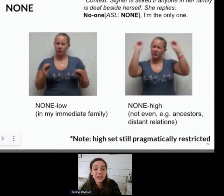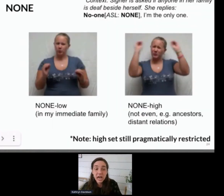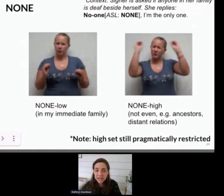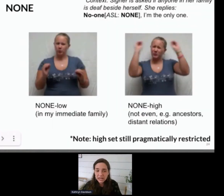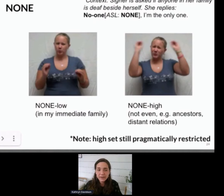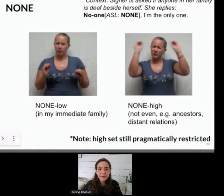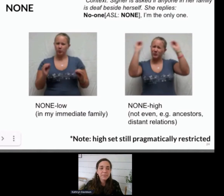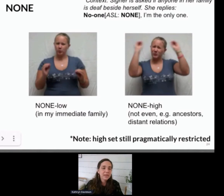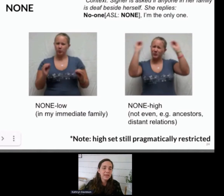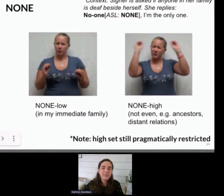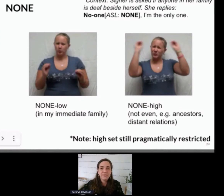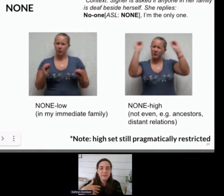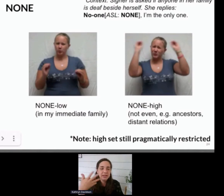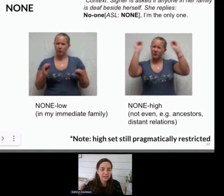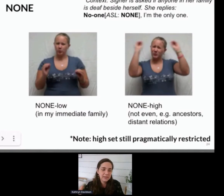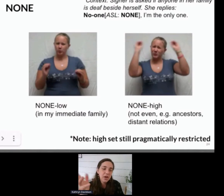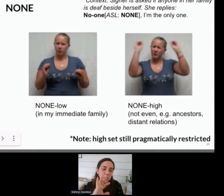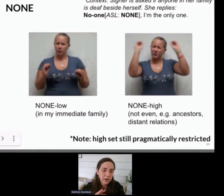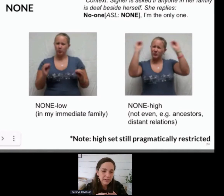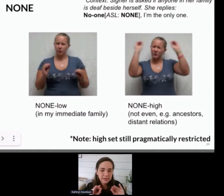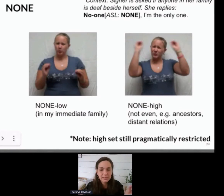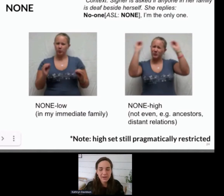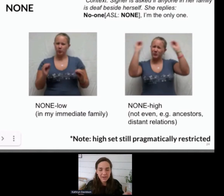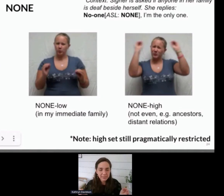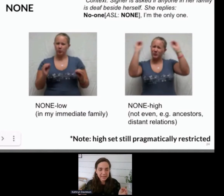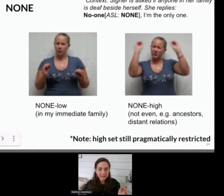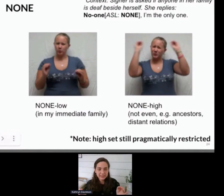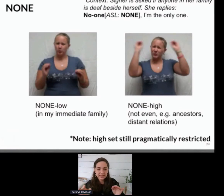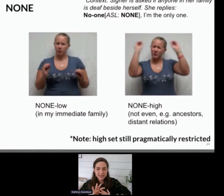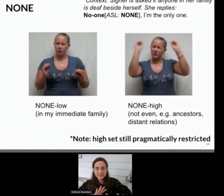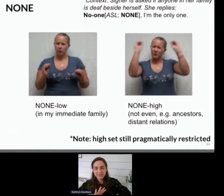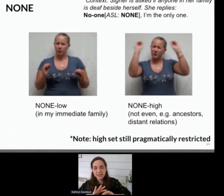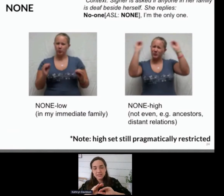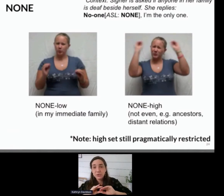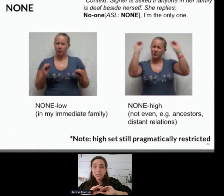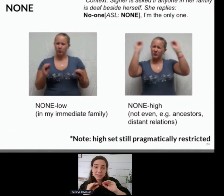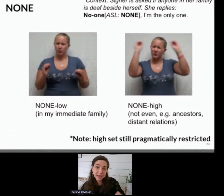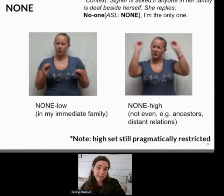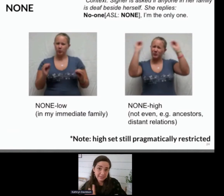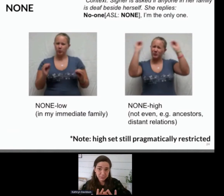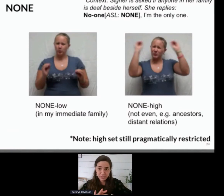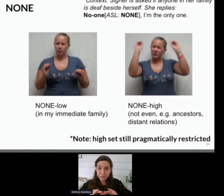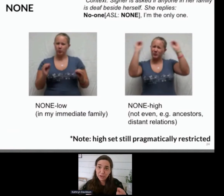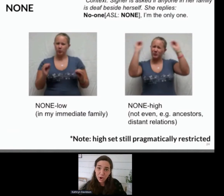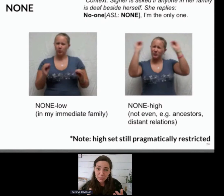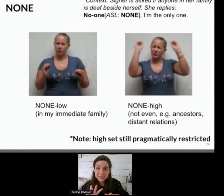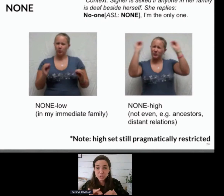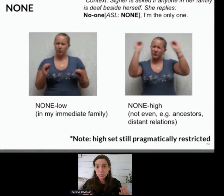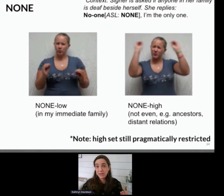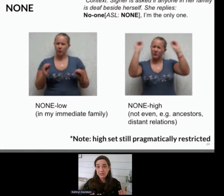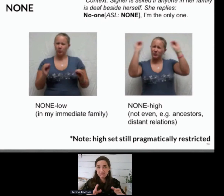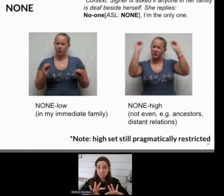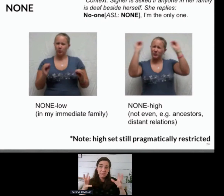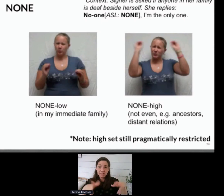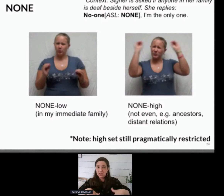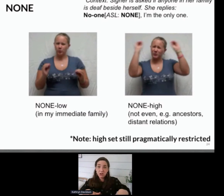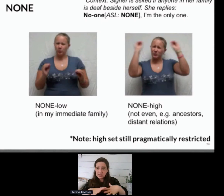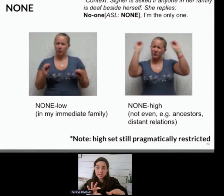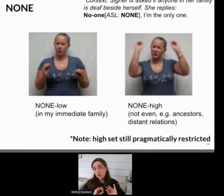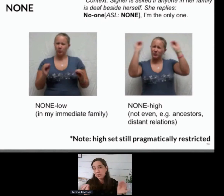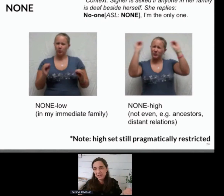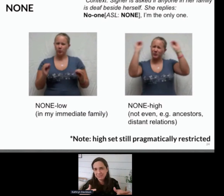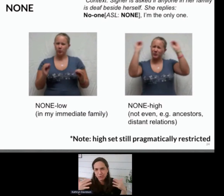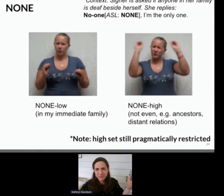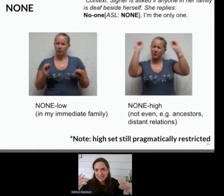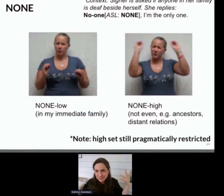So for none, if no one in my family is deaf, so sign sort of low means nobody in the